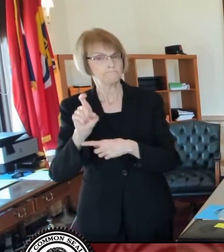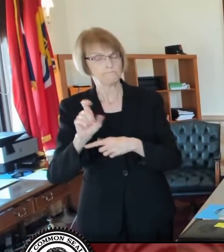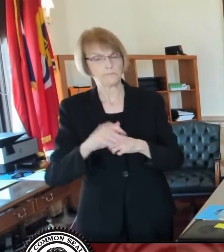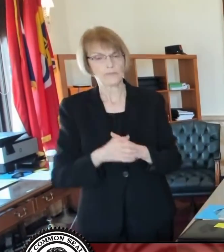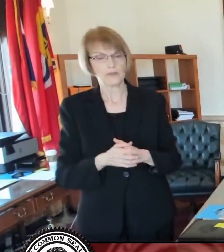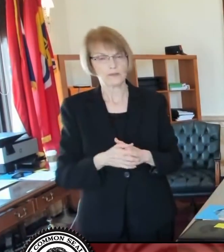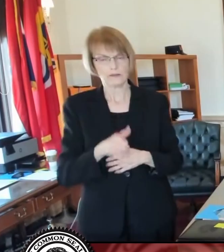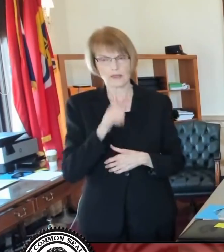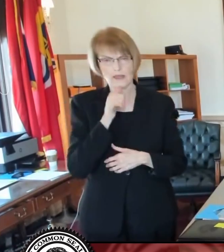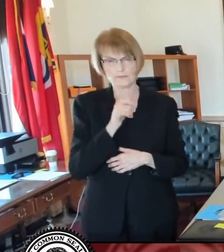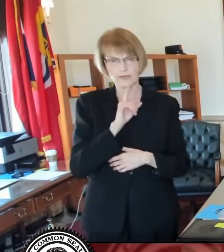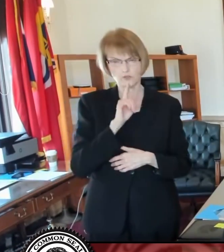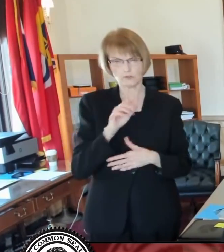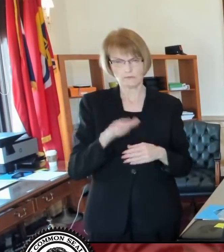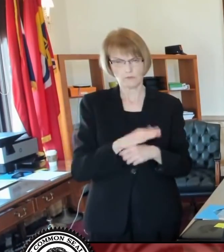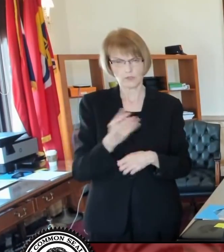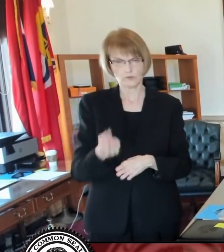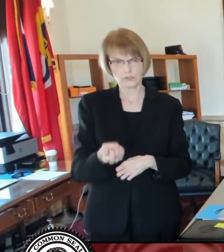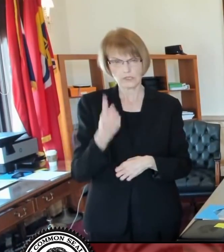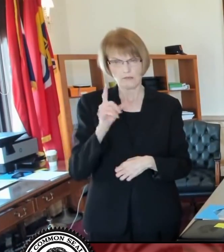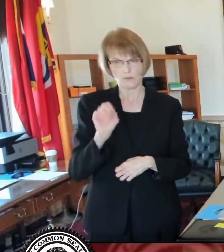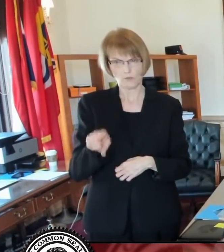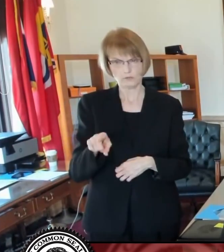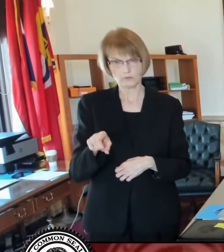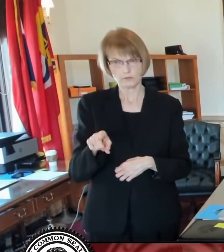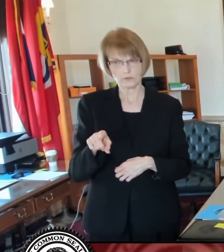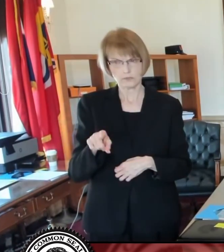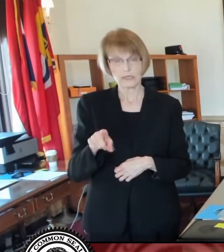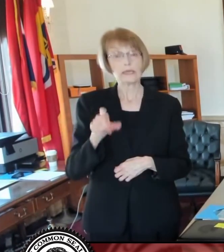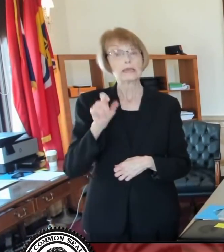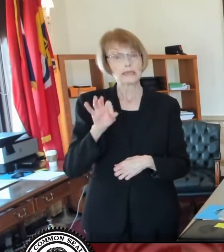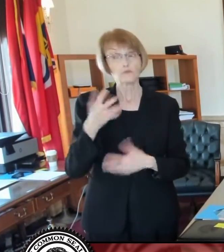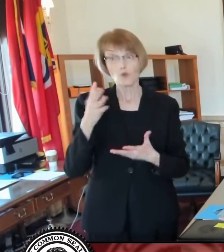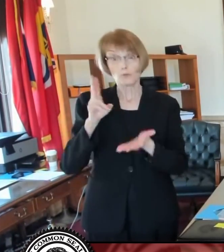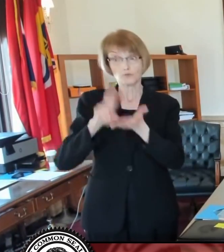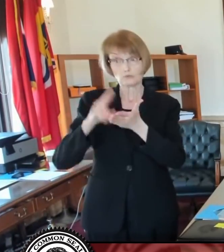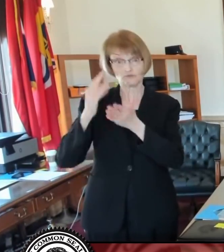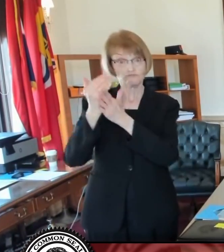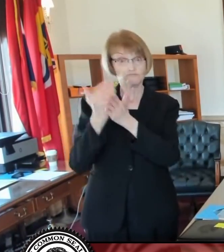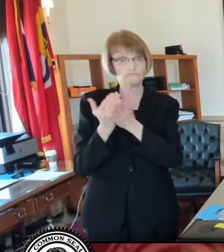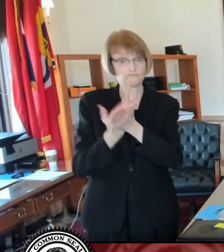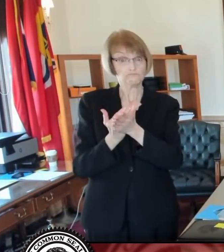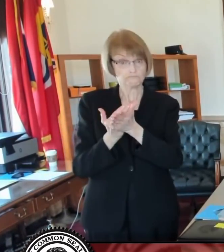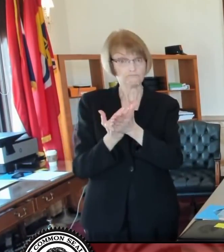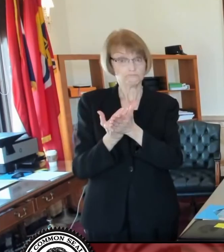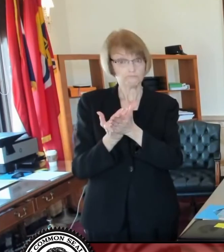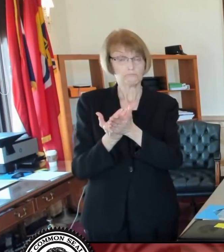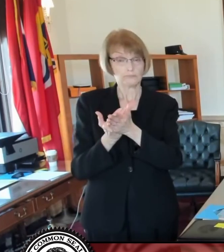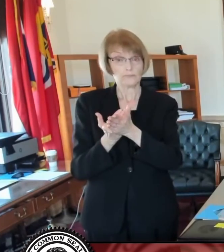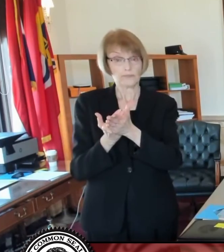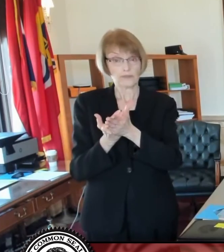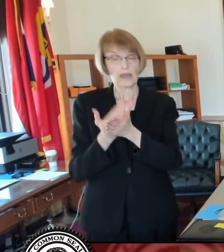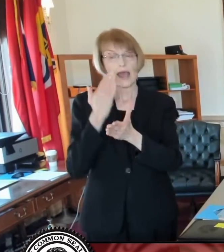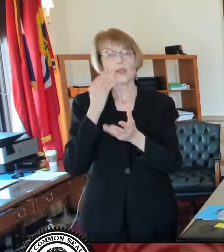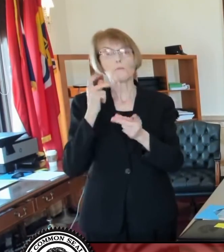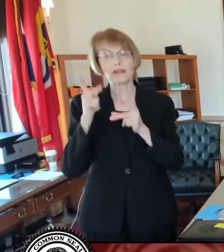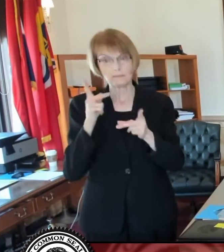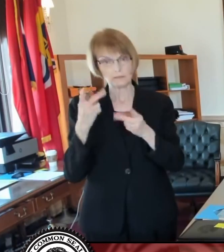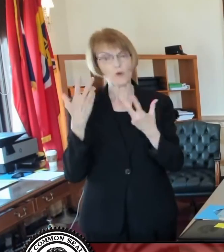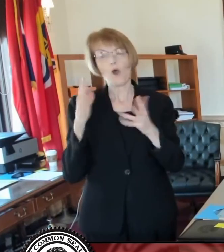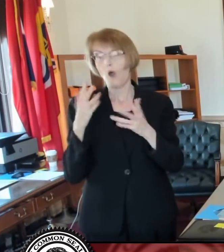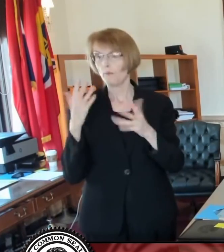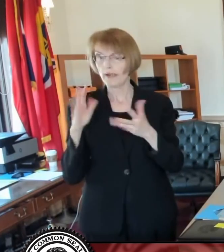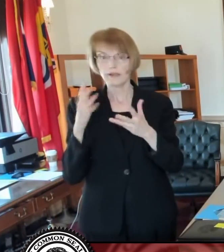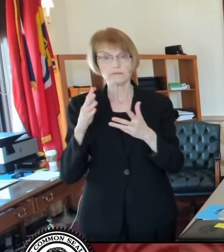Okay, I'm not sure I totally understand that question, but if you're registered, I know a lot of people have